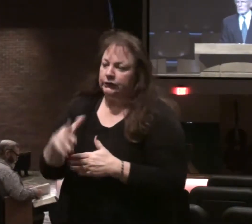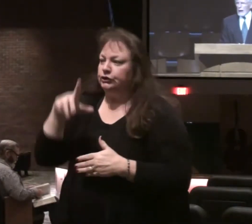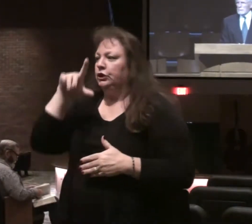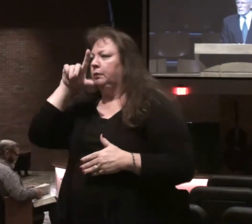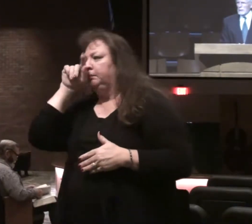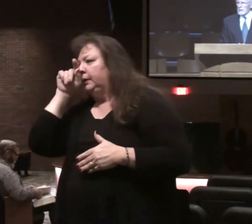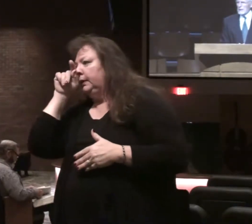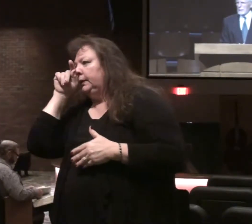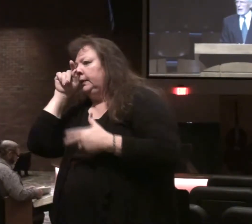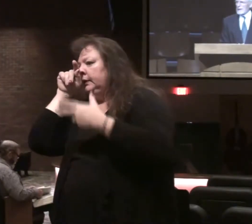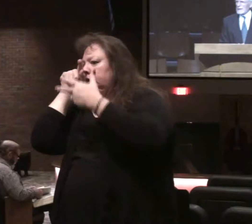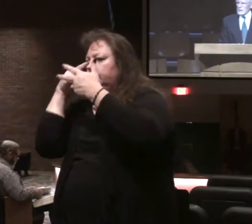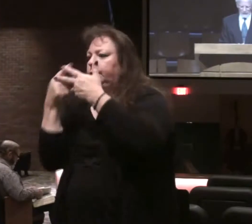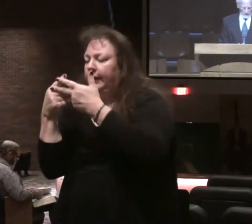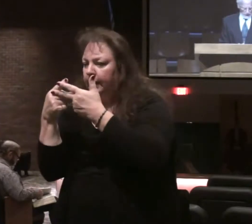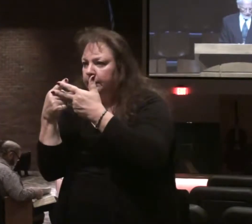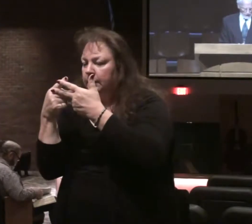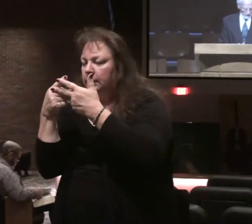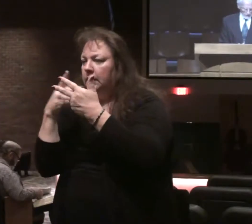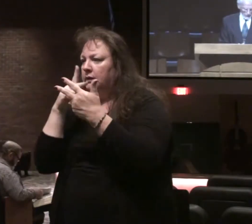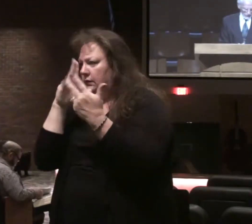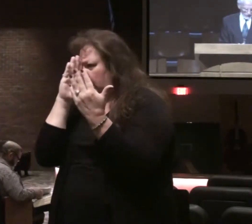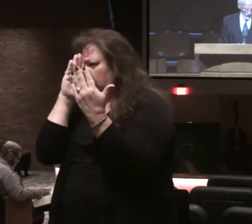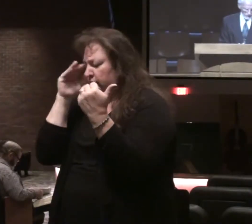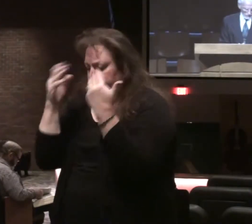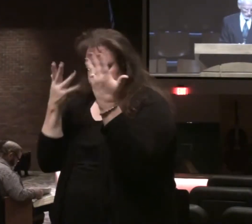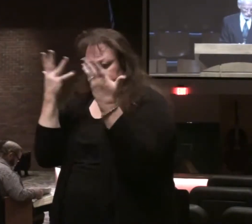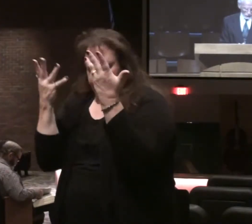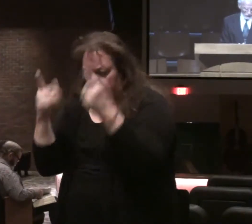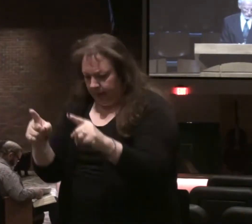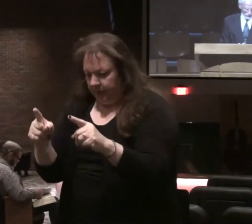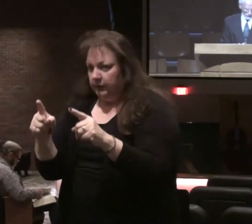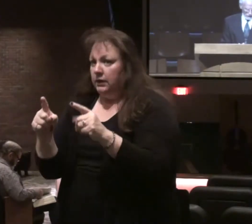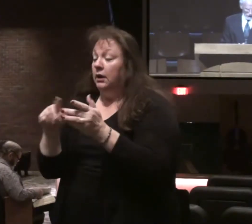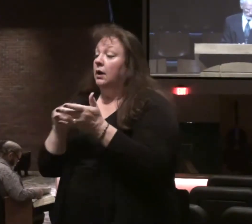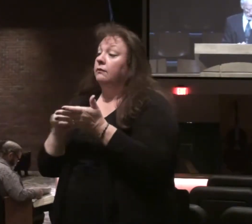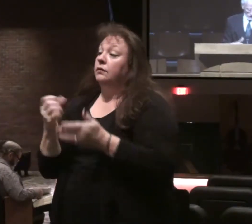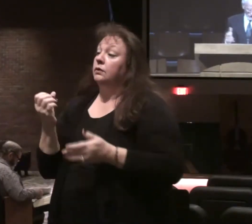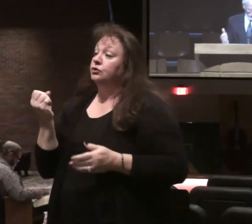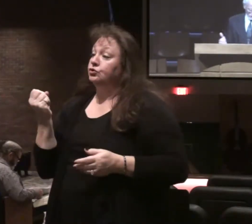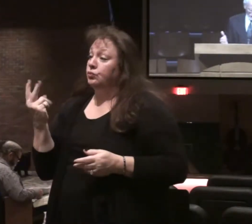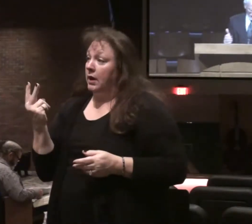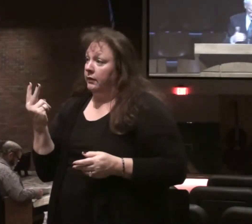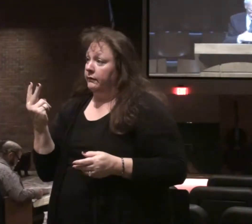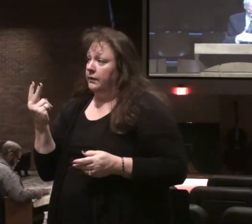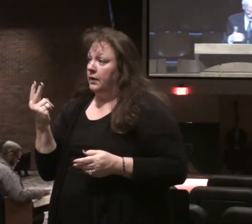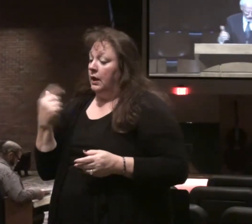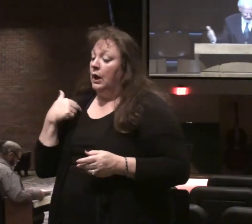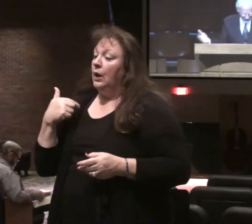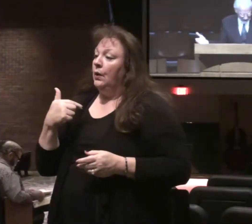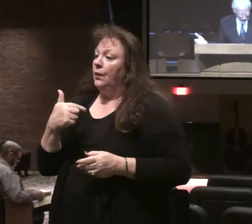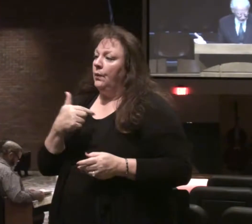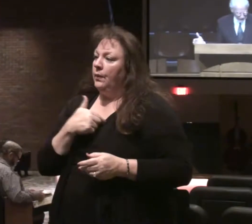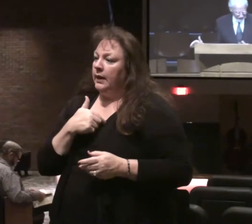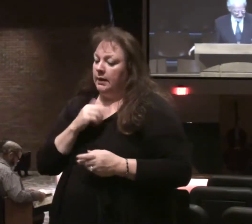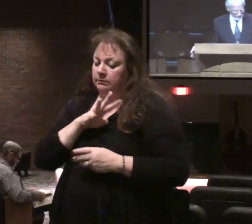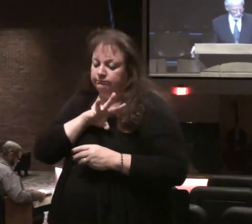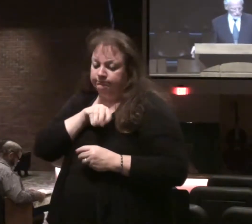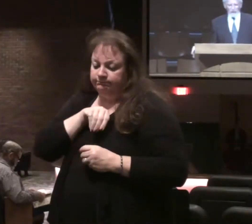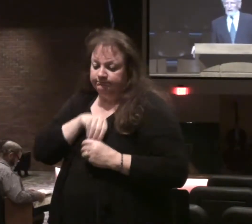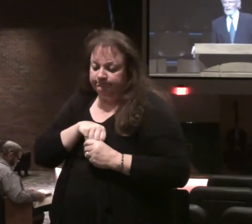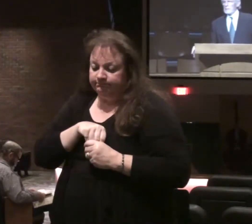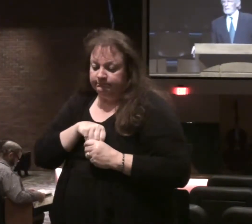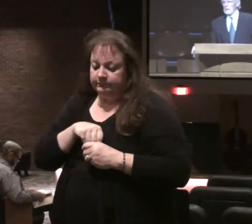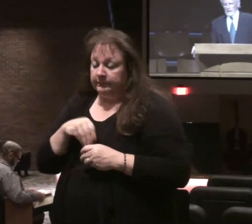birds, are trapped when they're not expecting it. Then the end of verse 12. The sons of men are ensnared at an